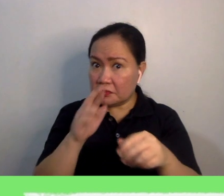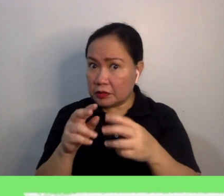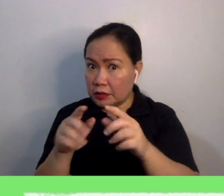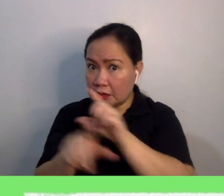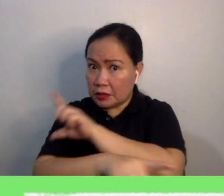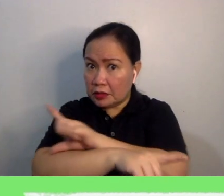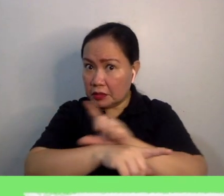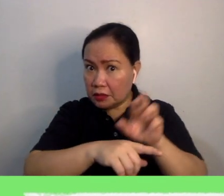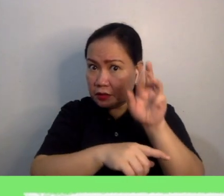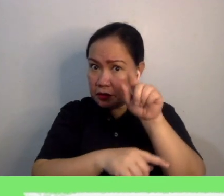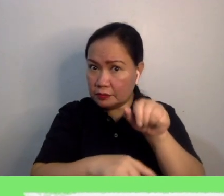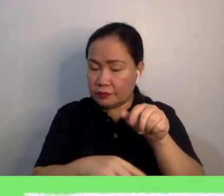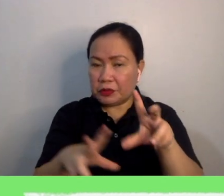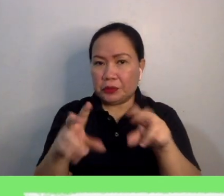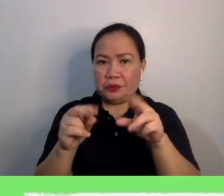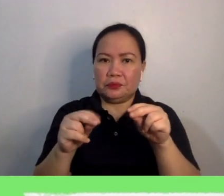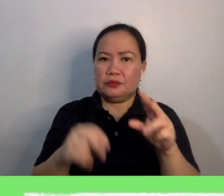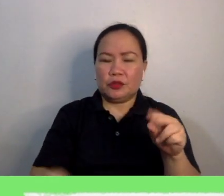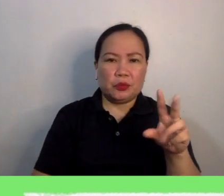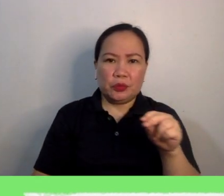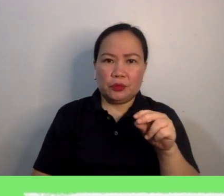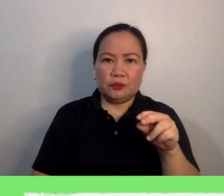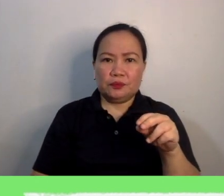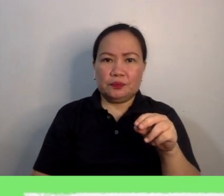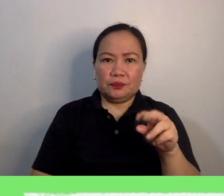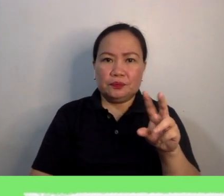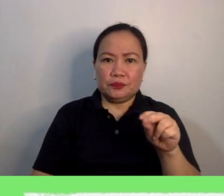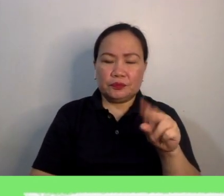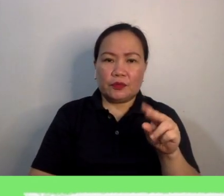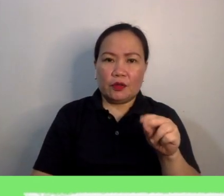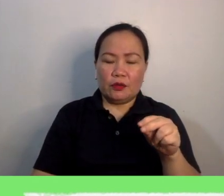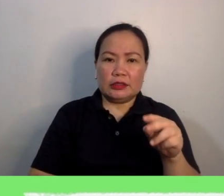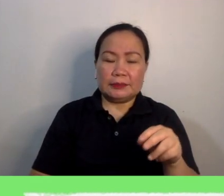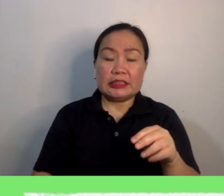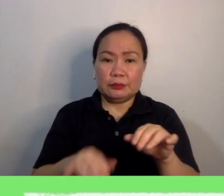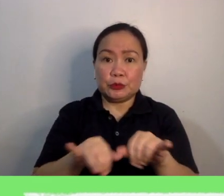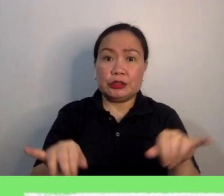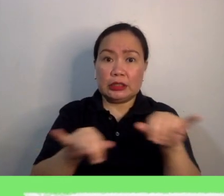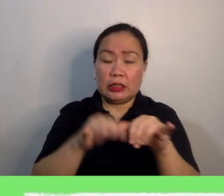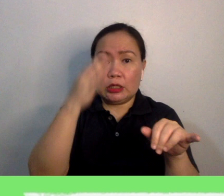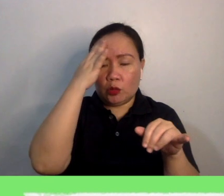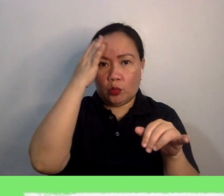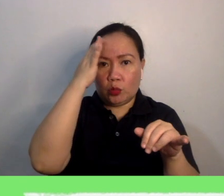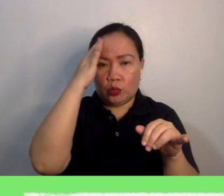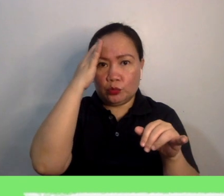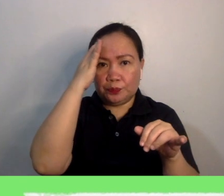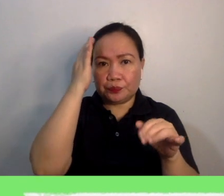So, it's no. Okay? So, dapat alam natin